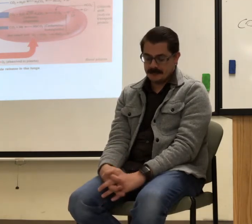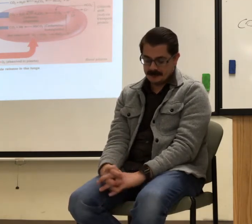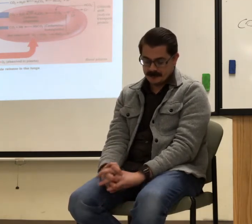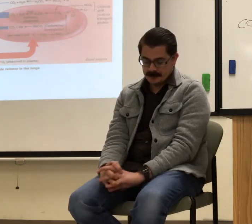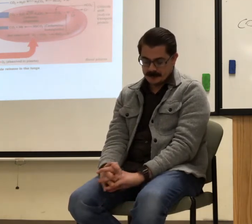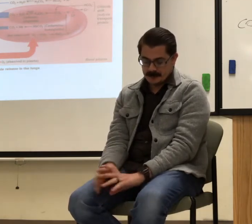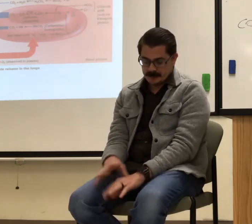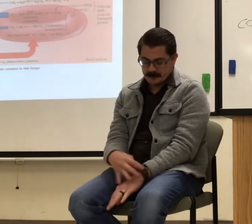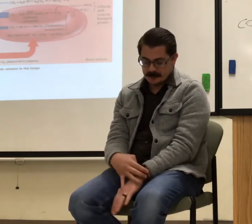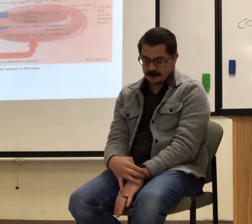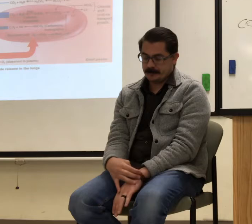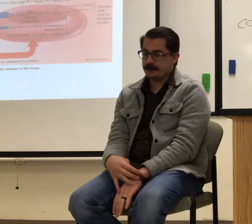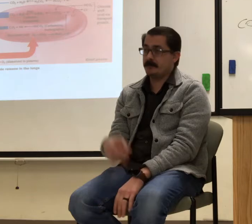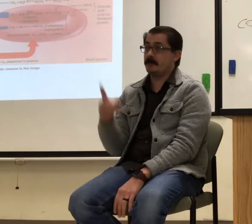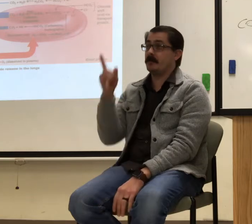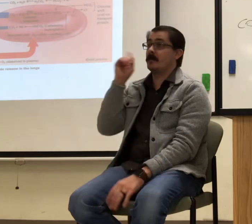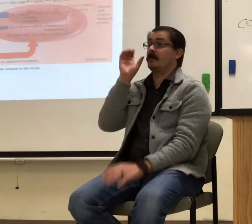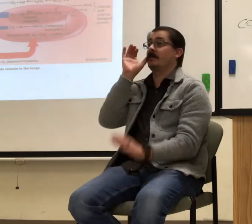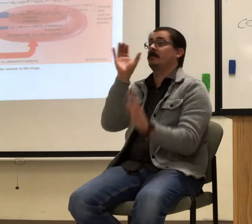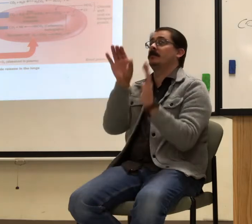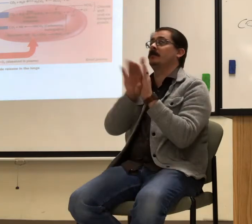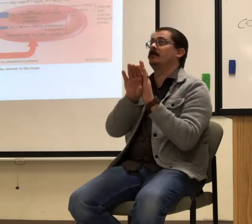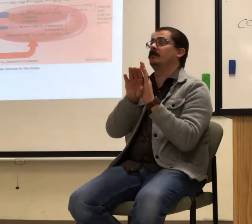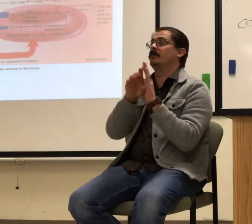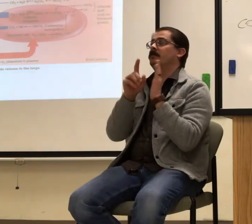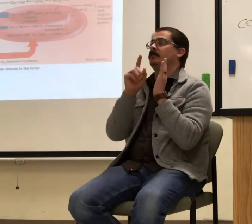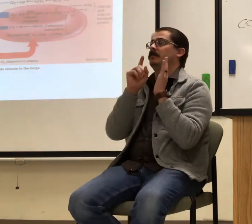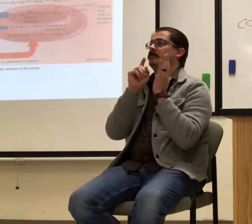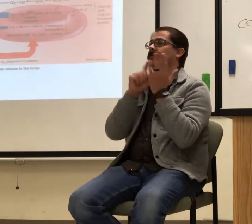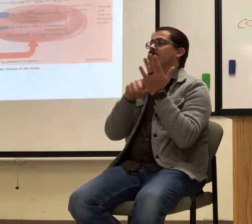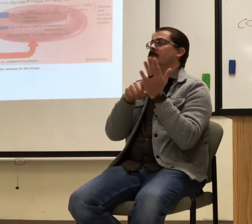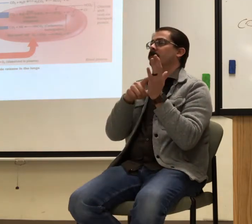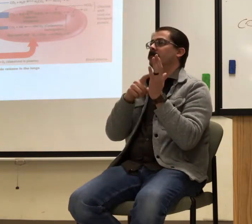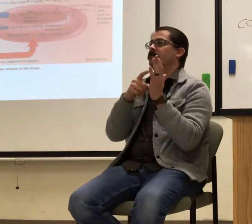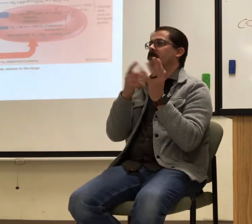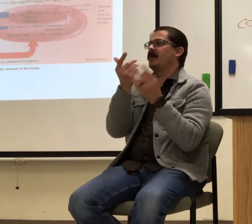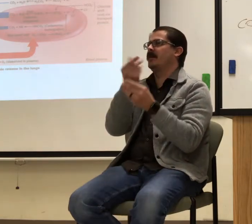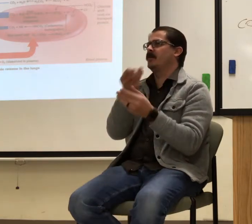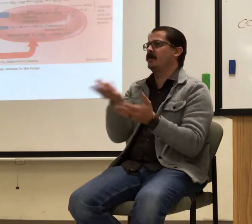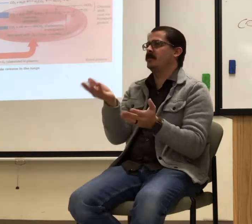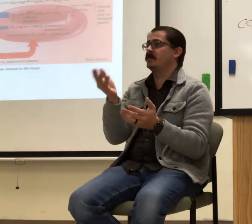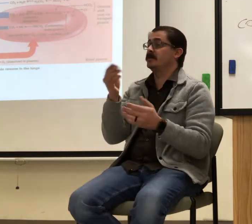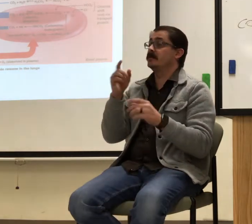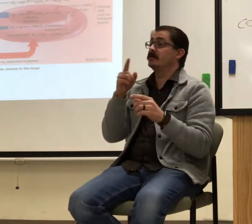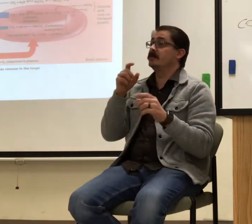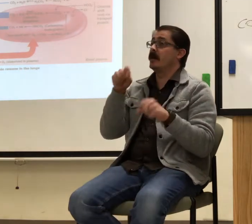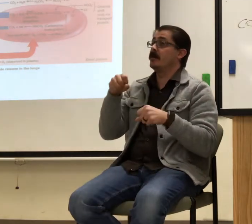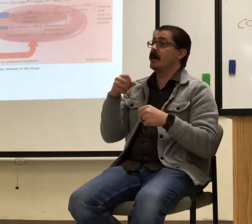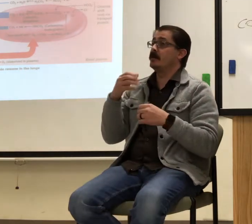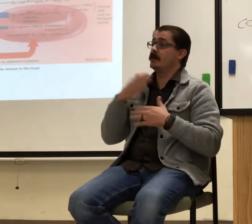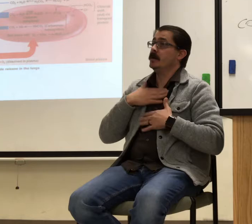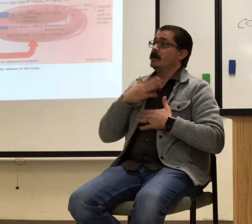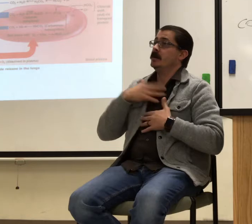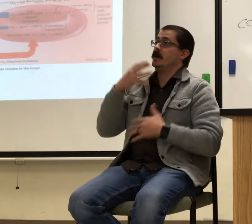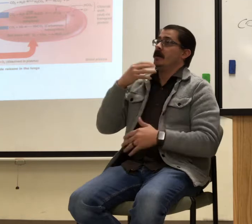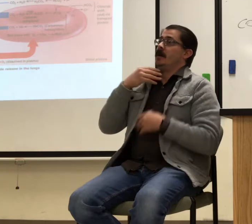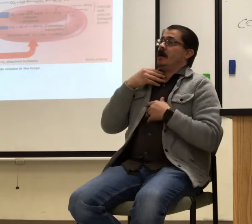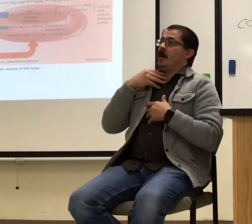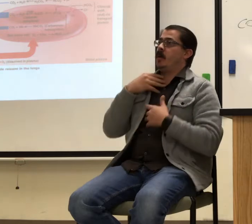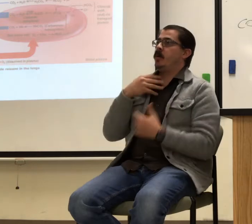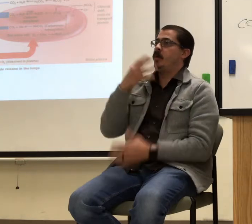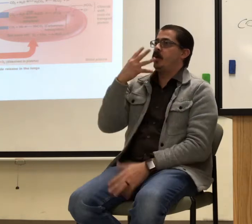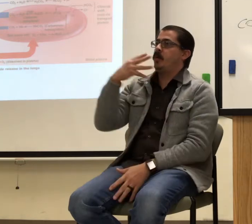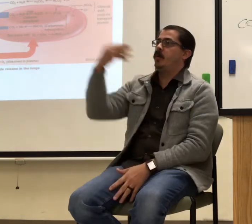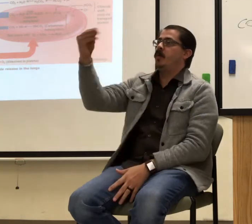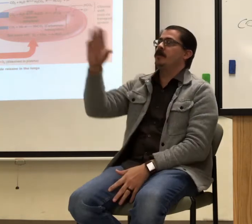What this figure shows you is a couple of things. It shows you how you're able to breathe off CO2. CO2 is a waste product that